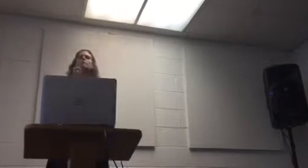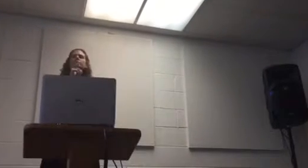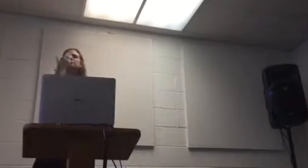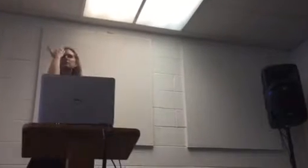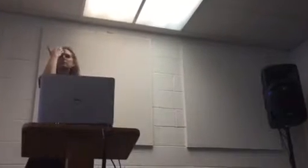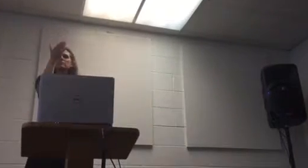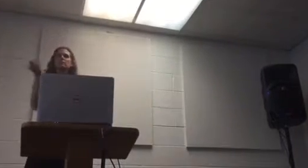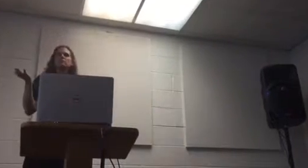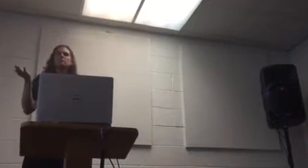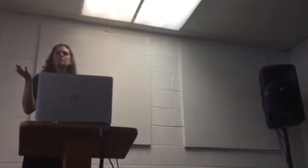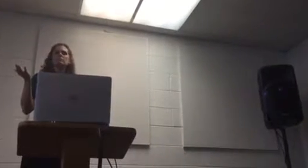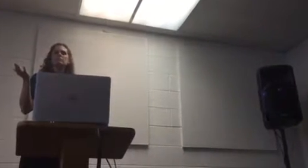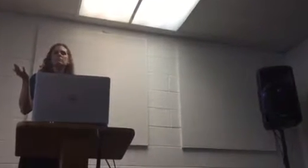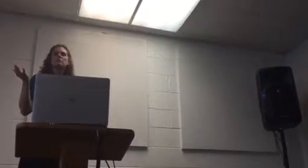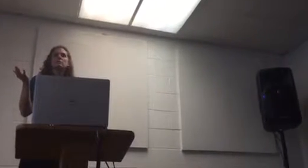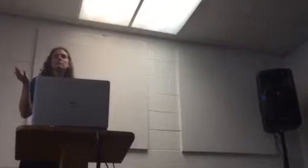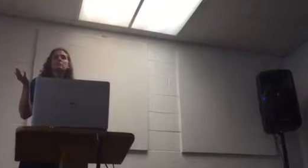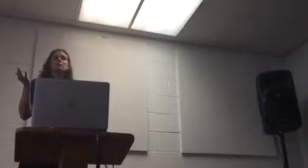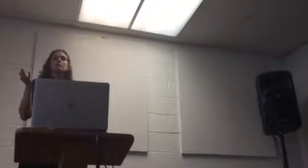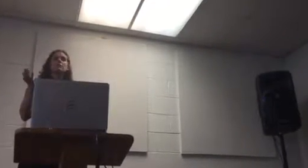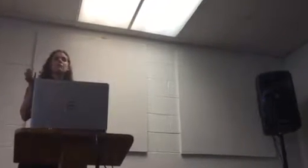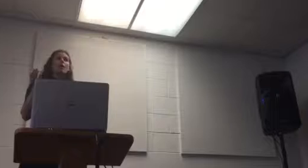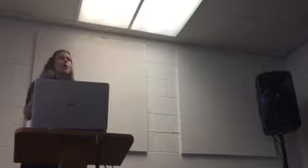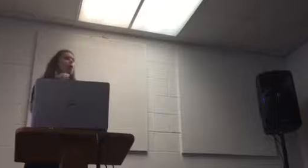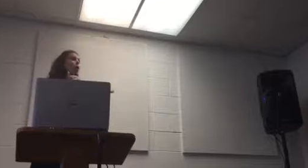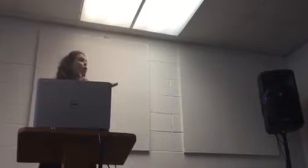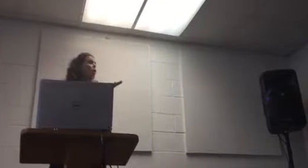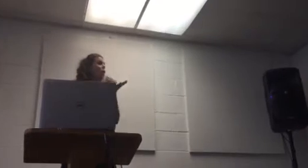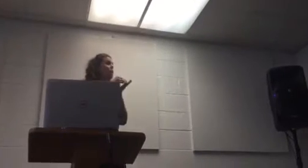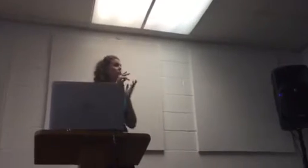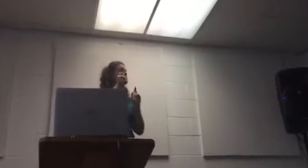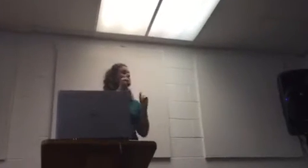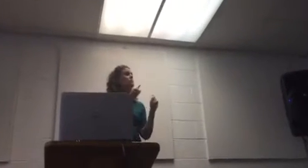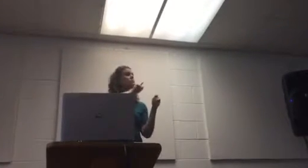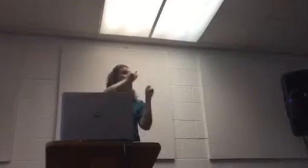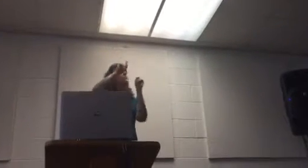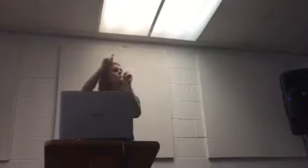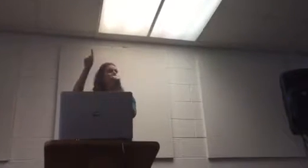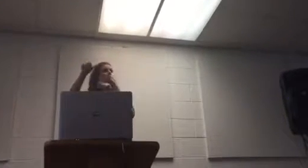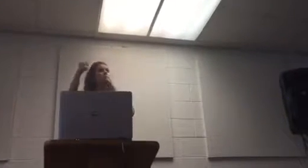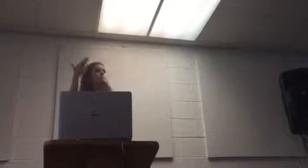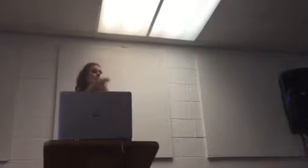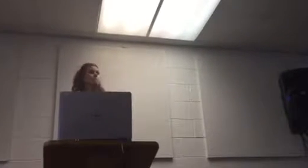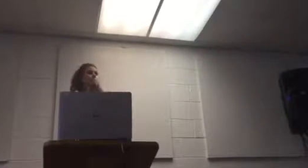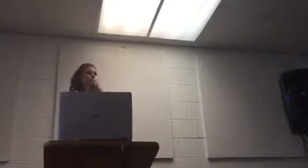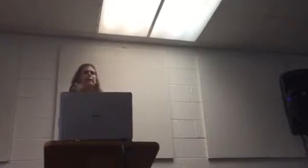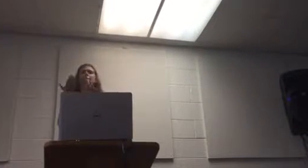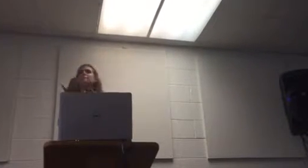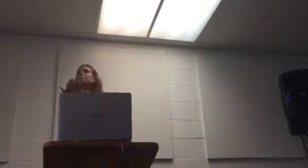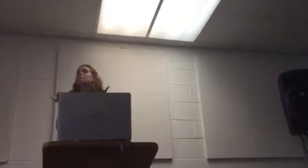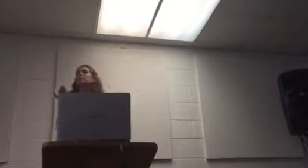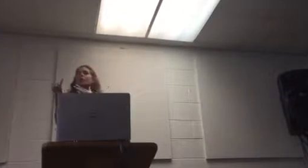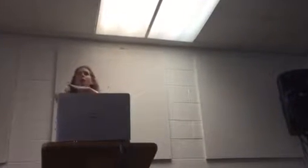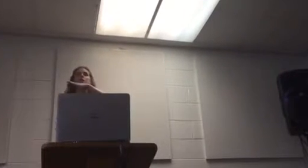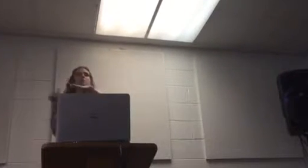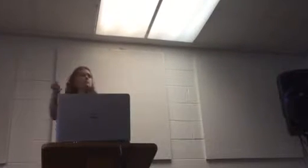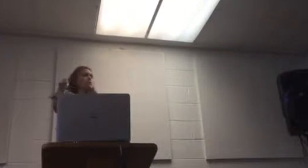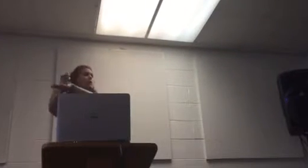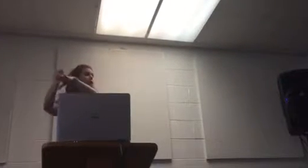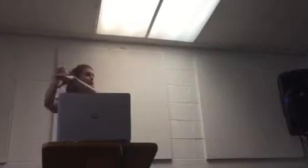language, but many people don't know that. And often people will go to, say, another country,